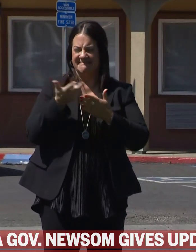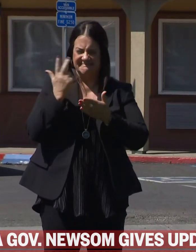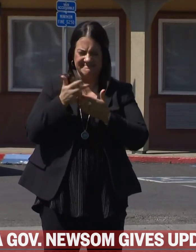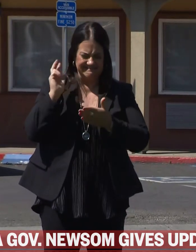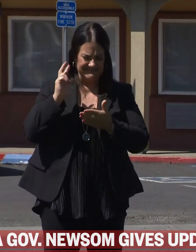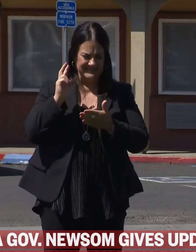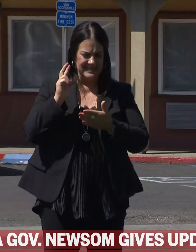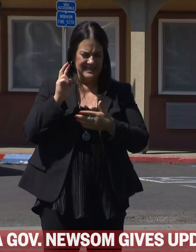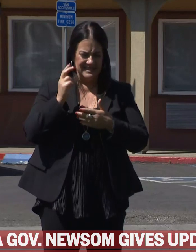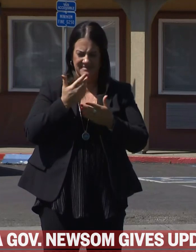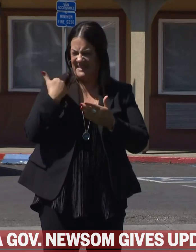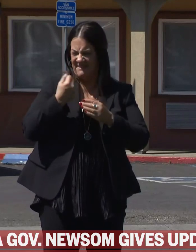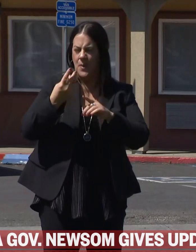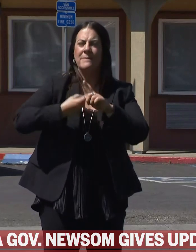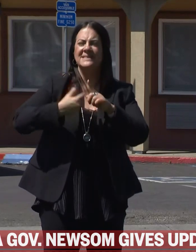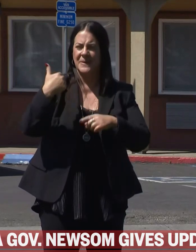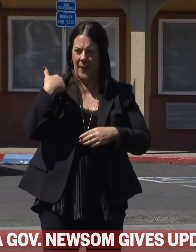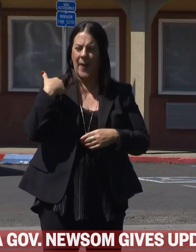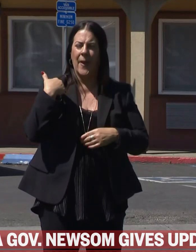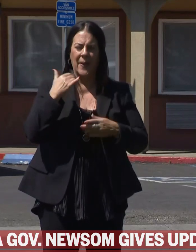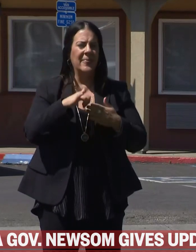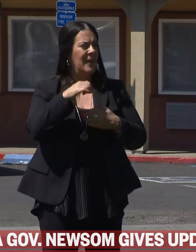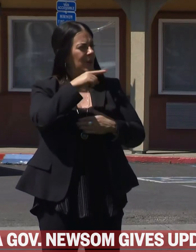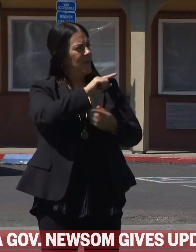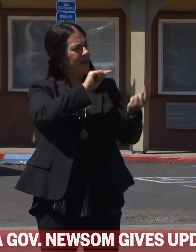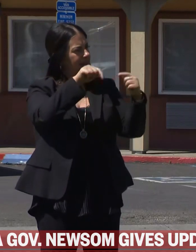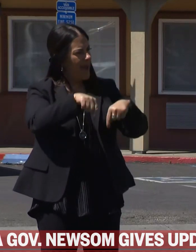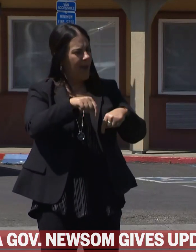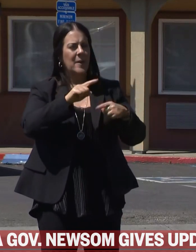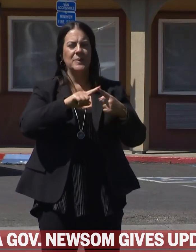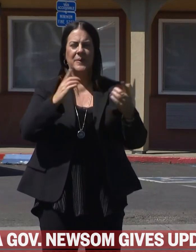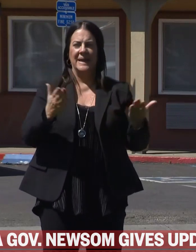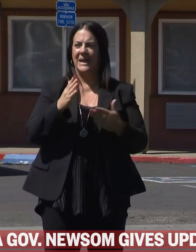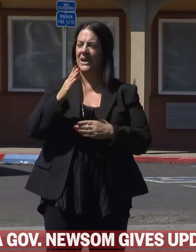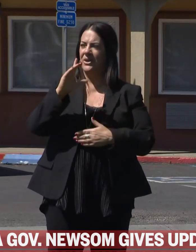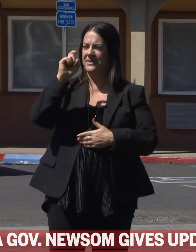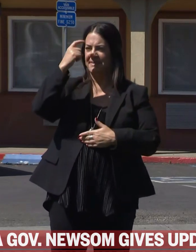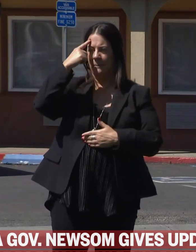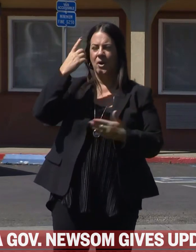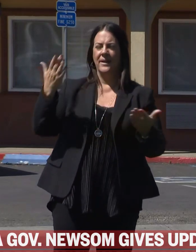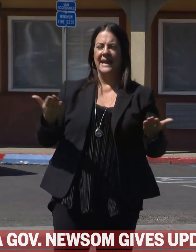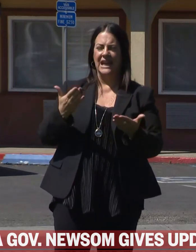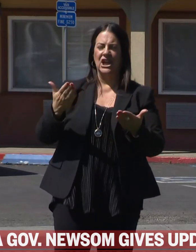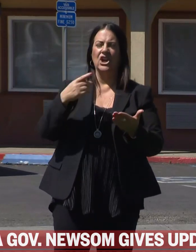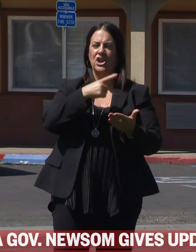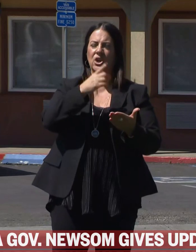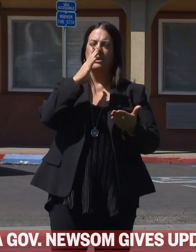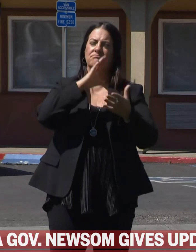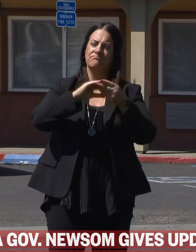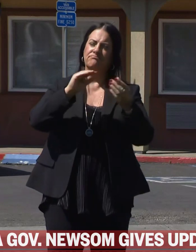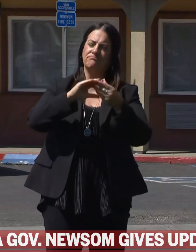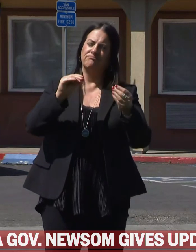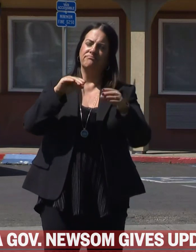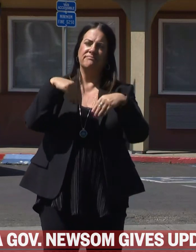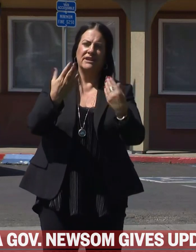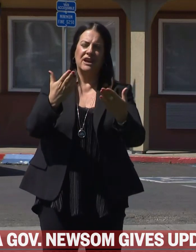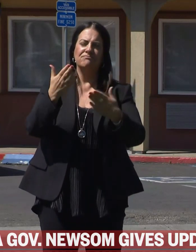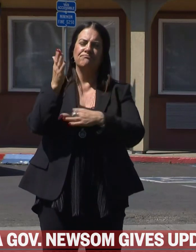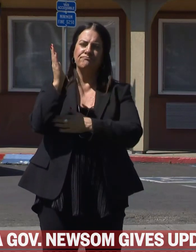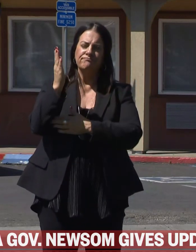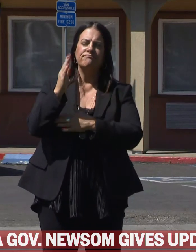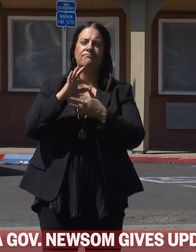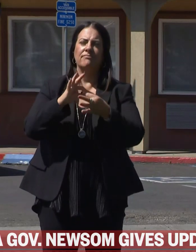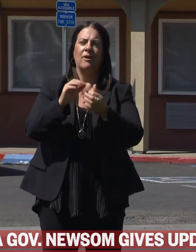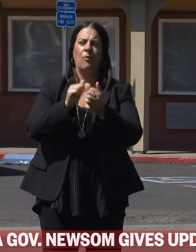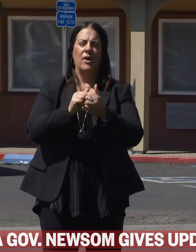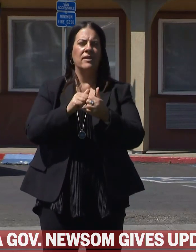of the State address, it was the first time that anyone could remember that a governor would devote nearly all of his or her address to